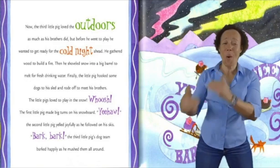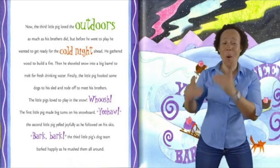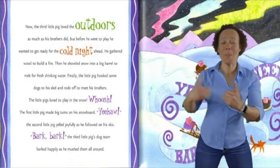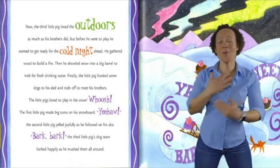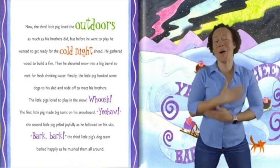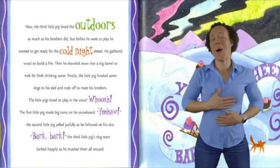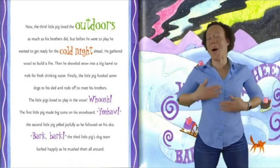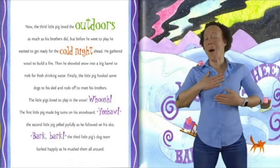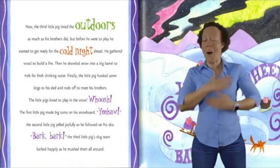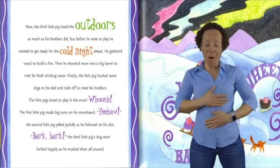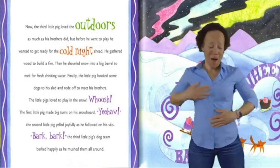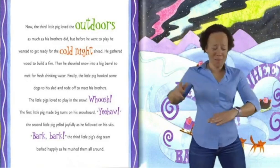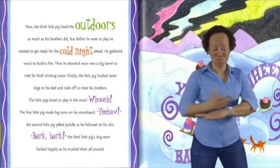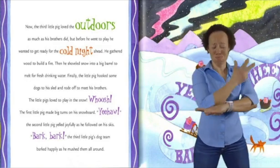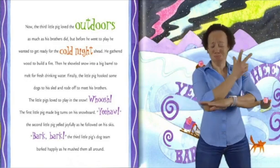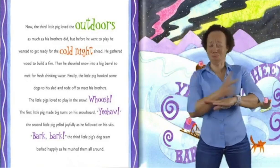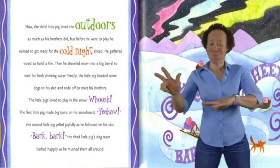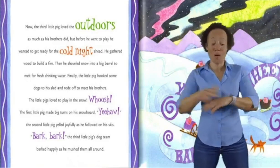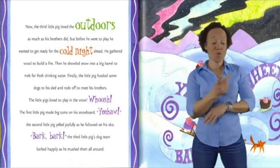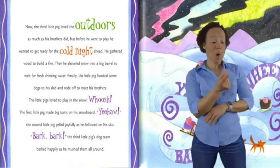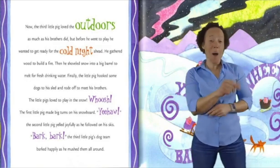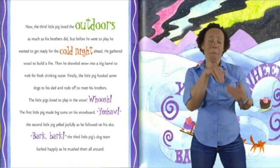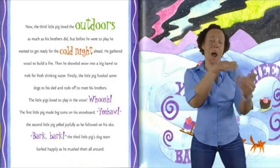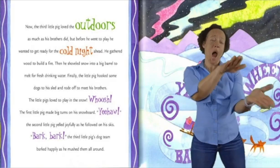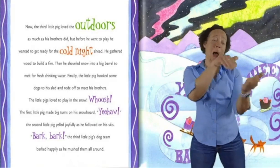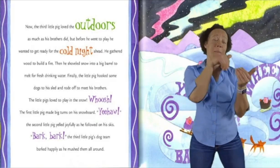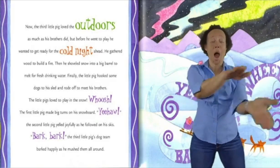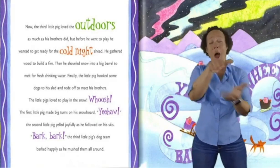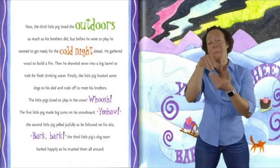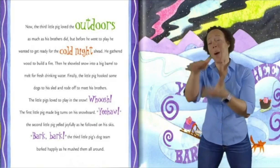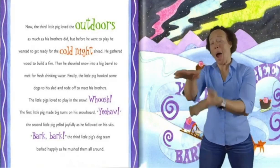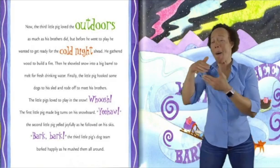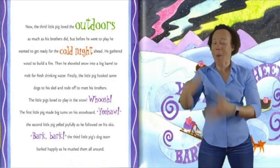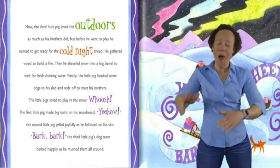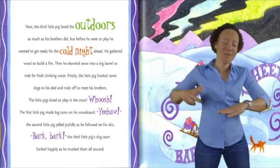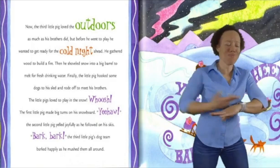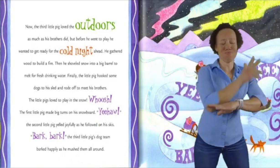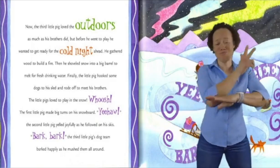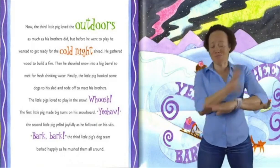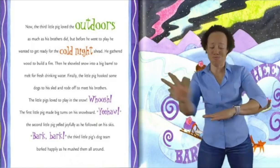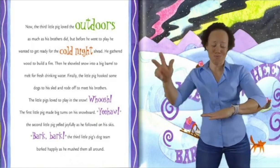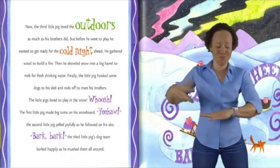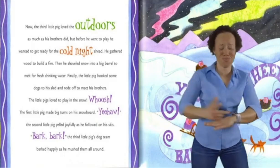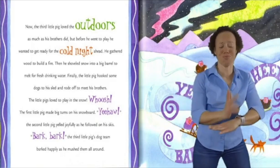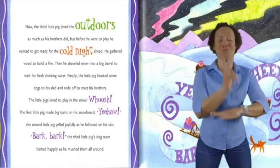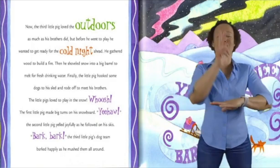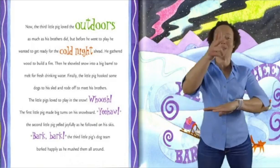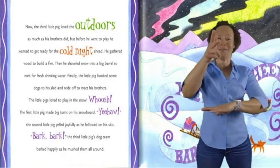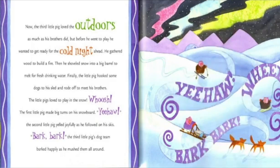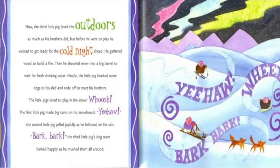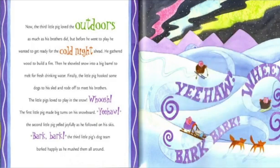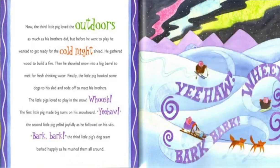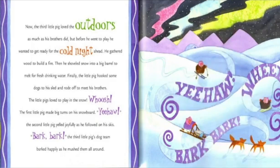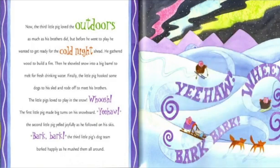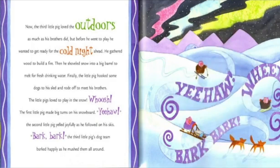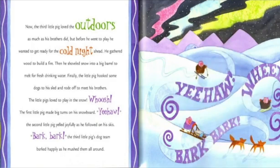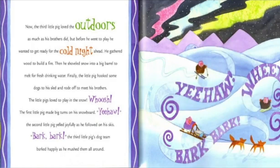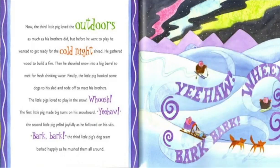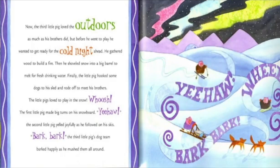skis. Bark! Bark! The third little pig's dog's team barked happily as he mushed them around.